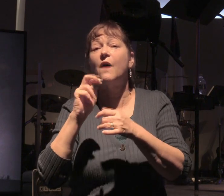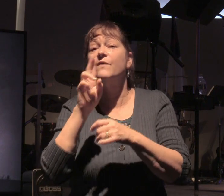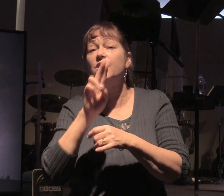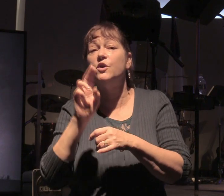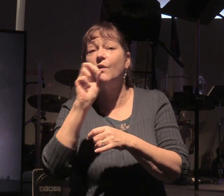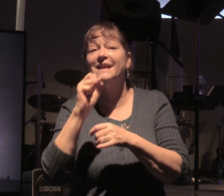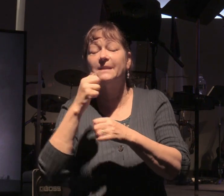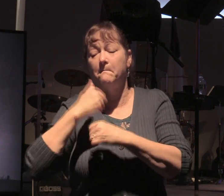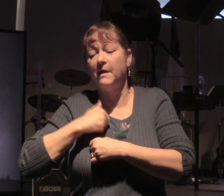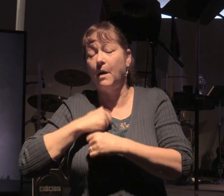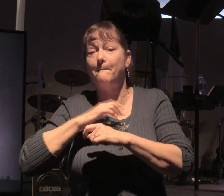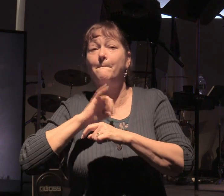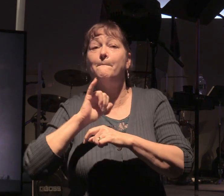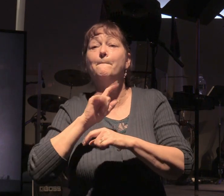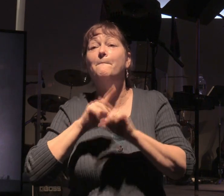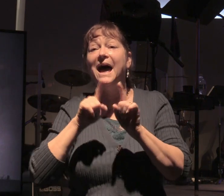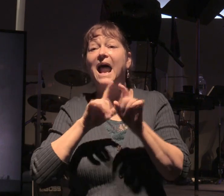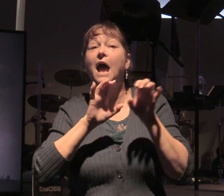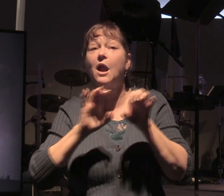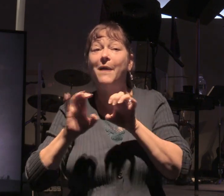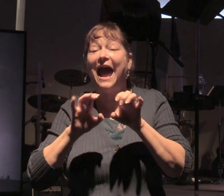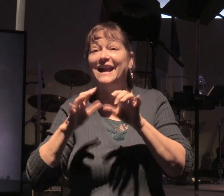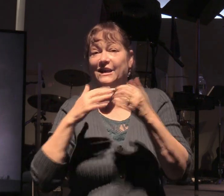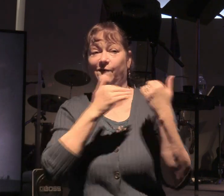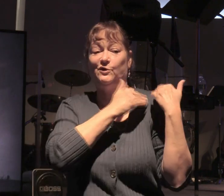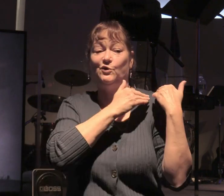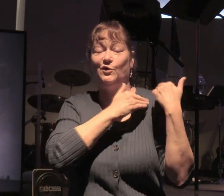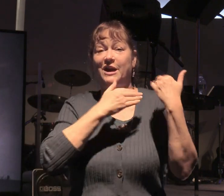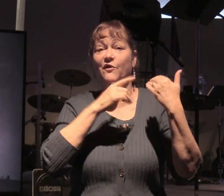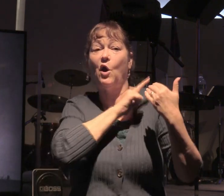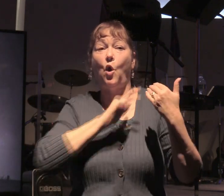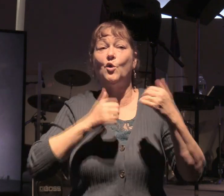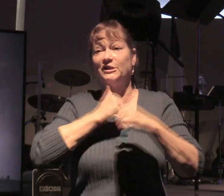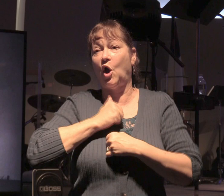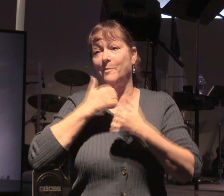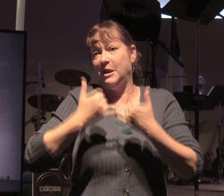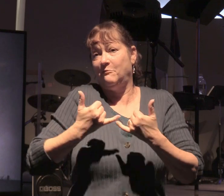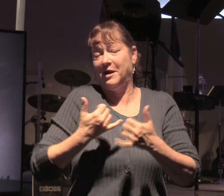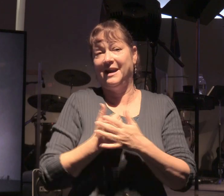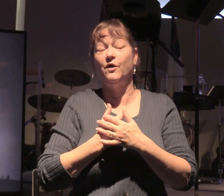also on active duty in the Lord's army. Amen. And so are you.